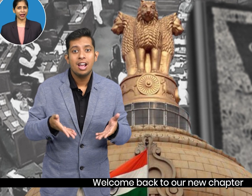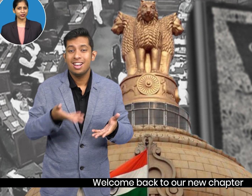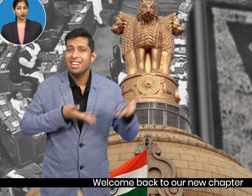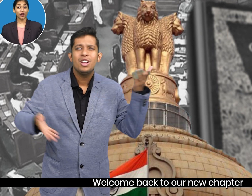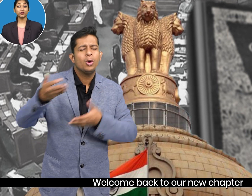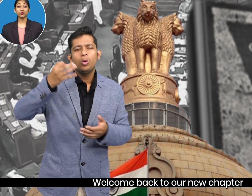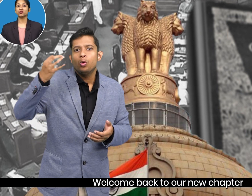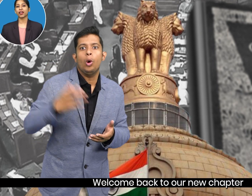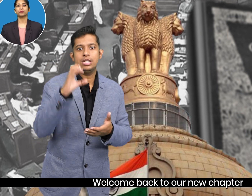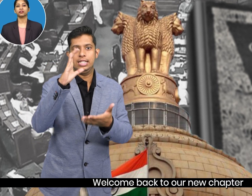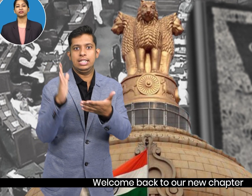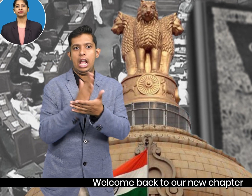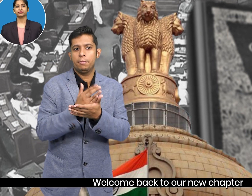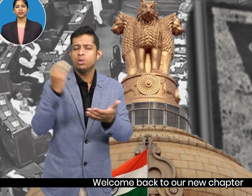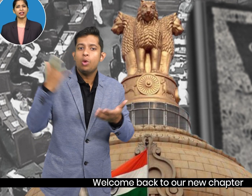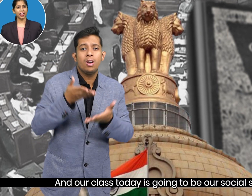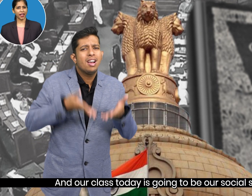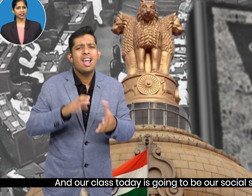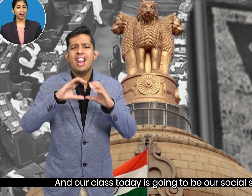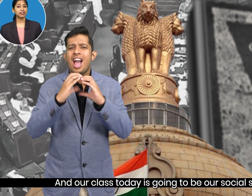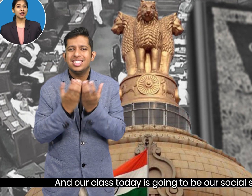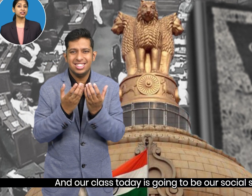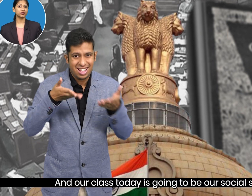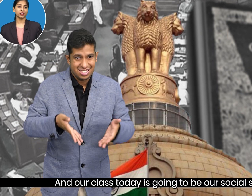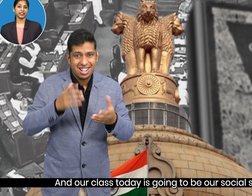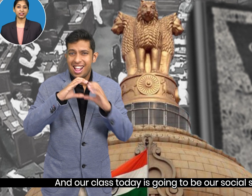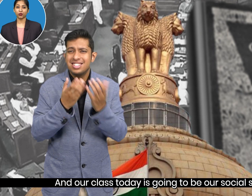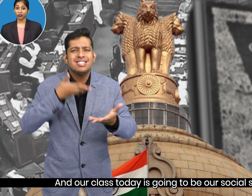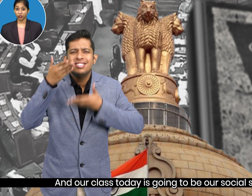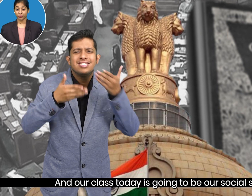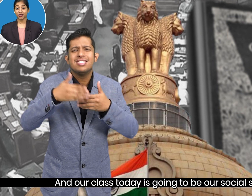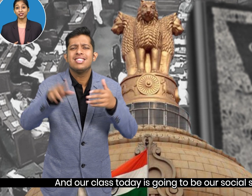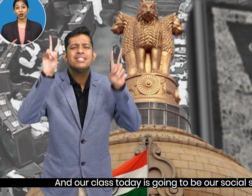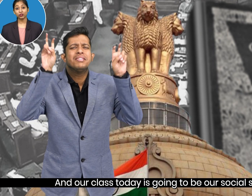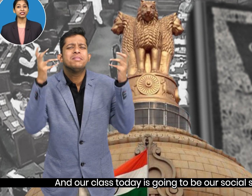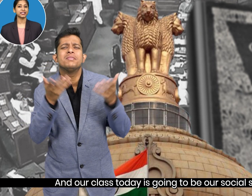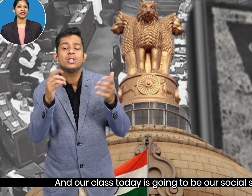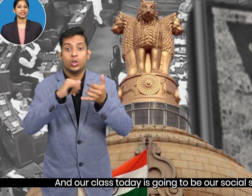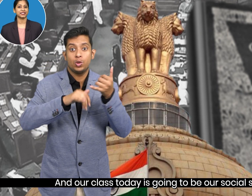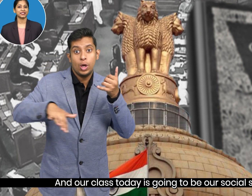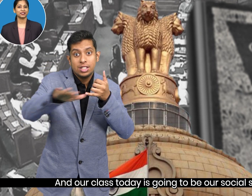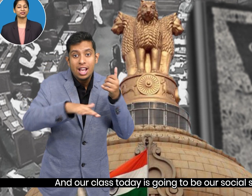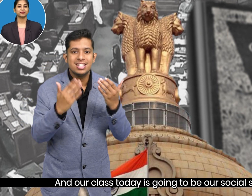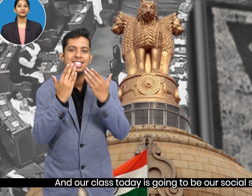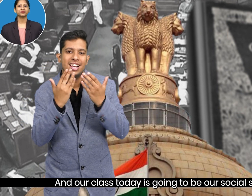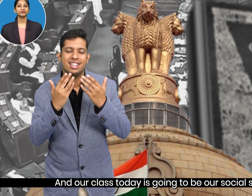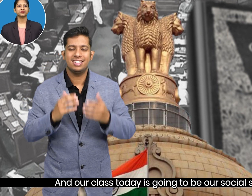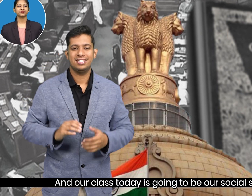Welcome back to our new chapter, and our class today is going to be our social studies.